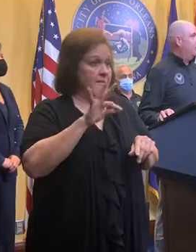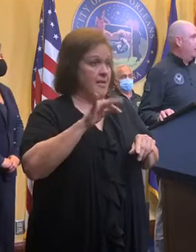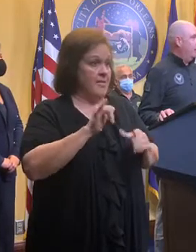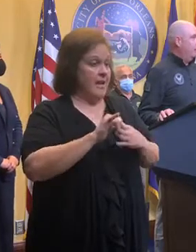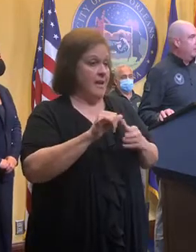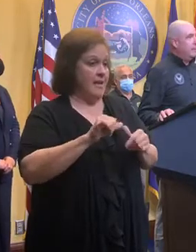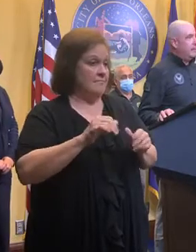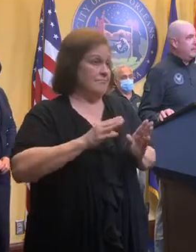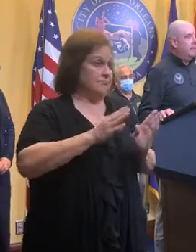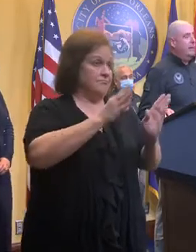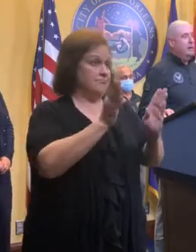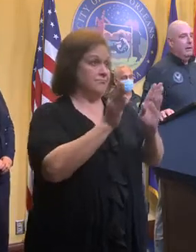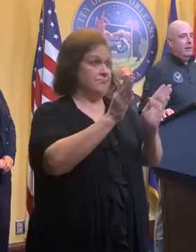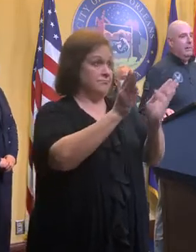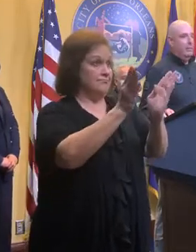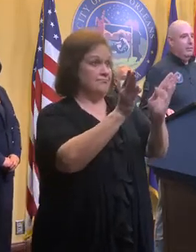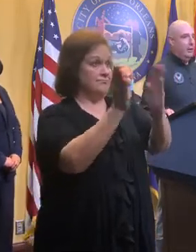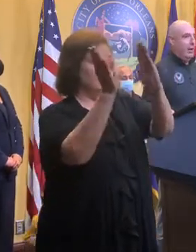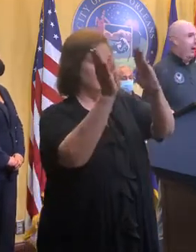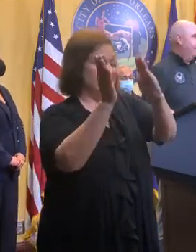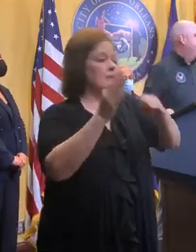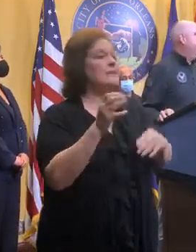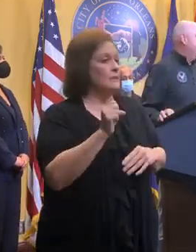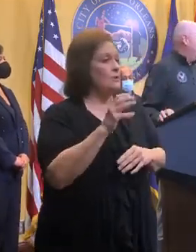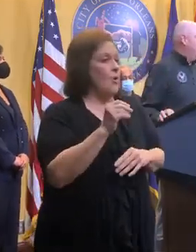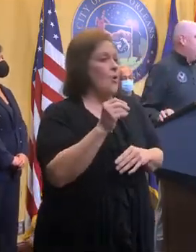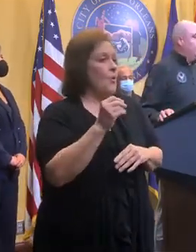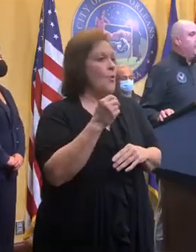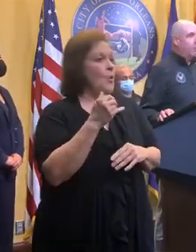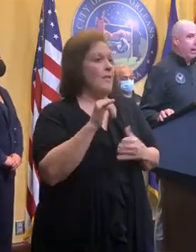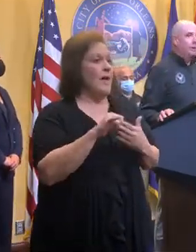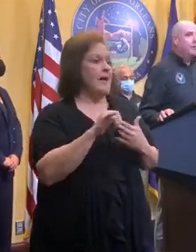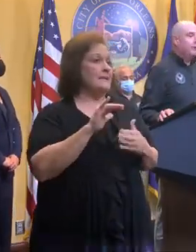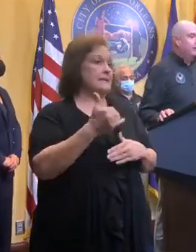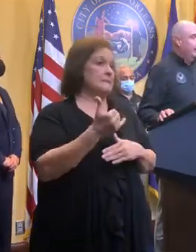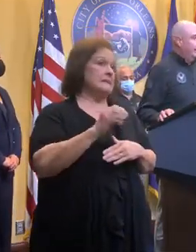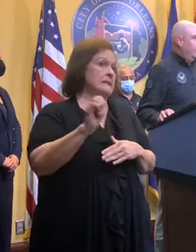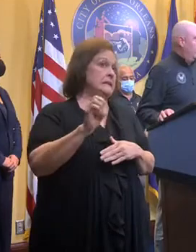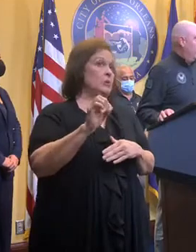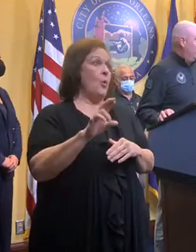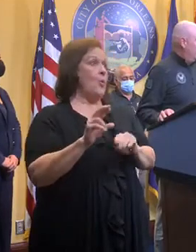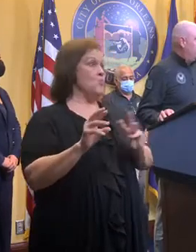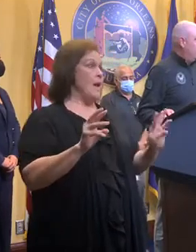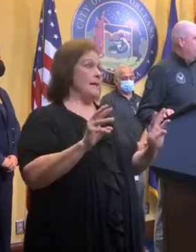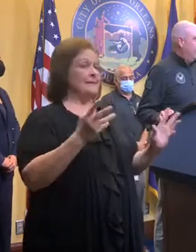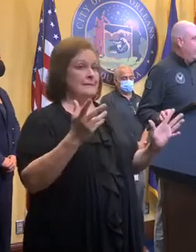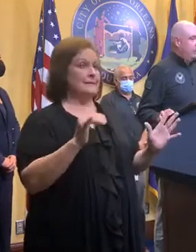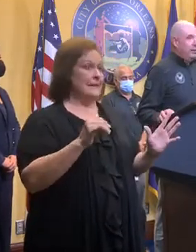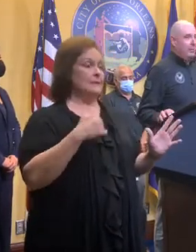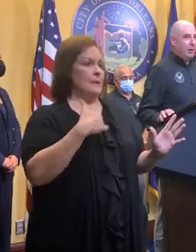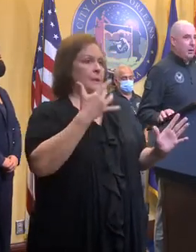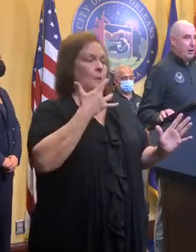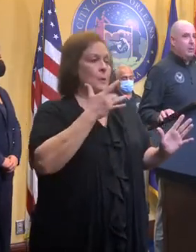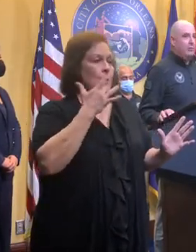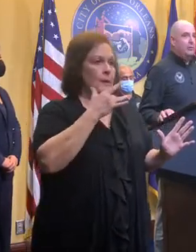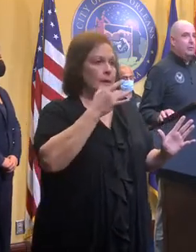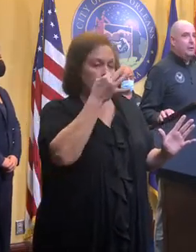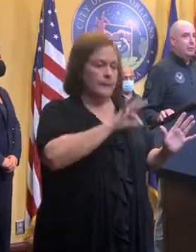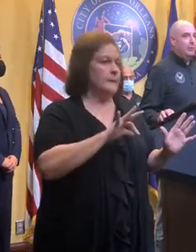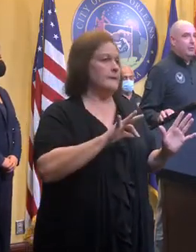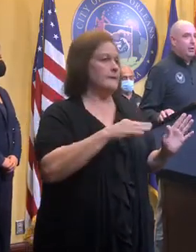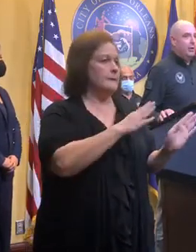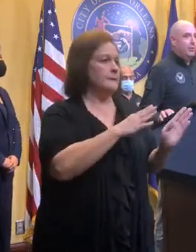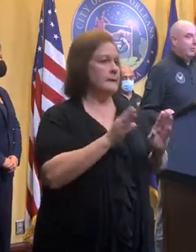times in the beginning, they have deviated to the east or west. and we're very fortunate for that. And we think about our